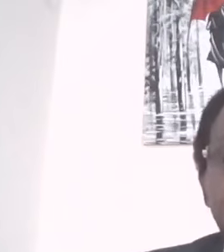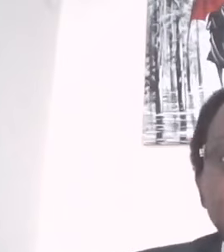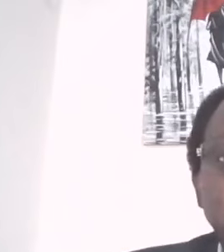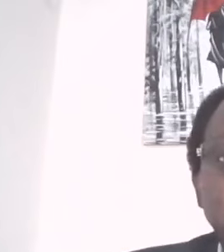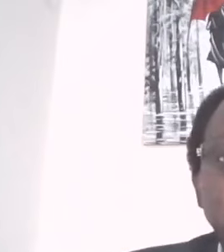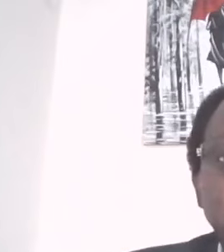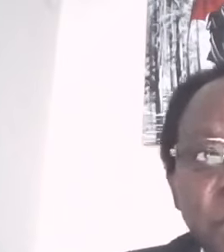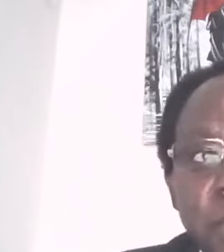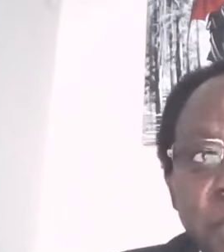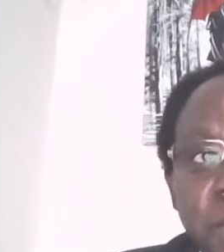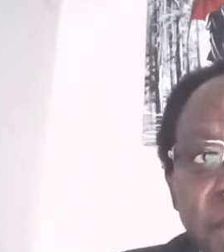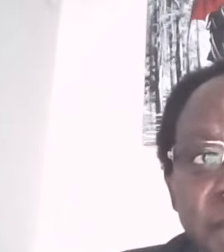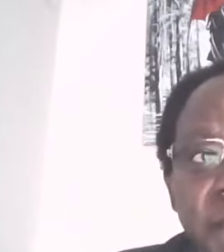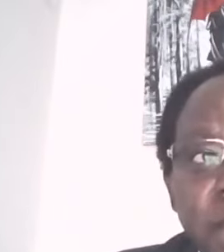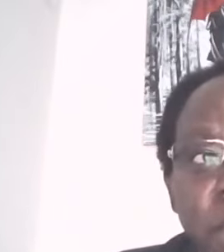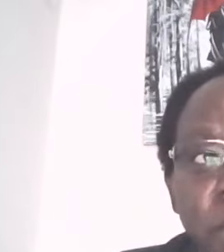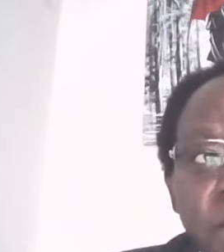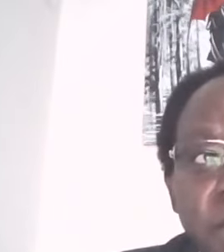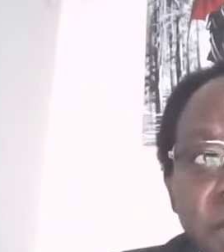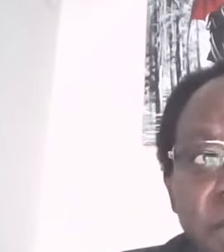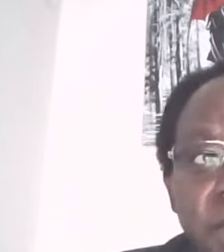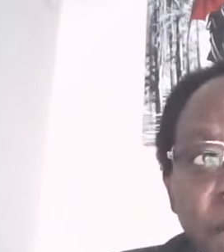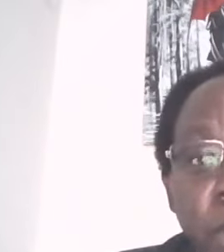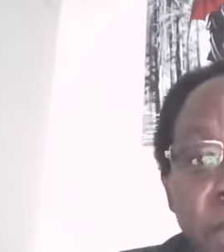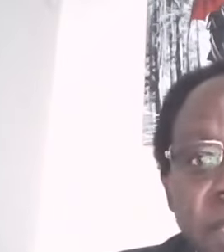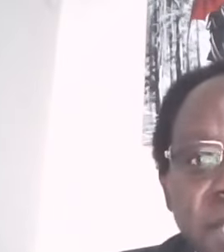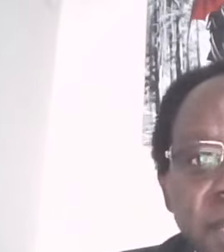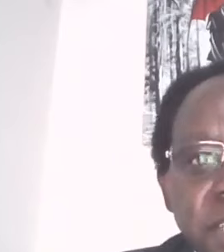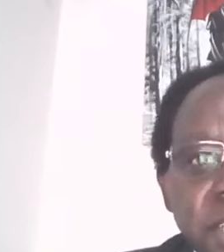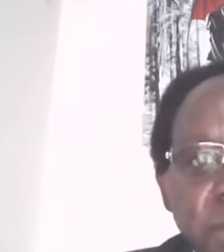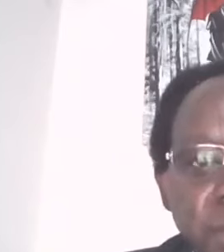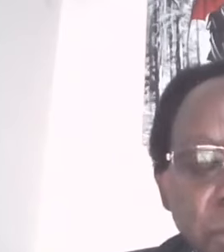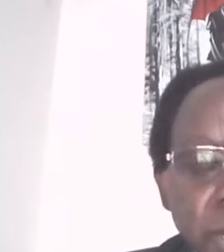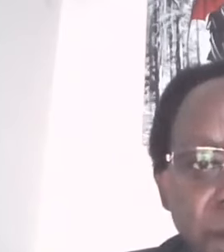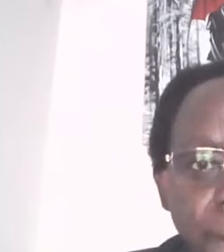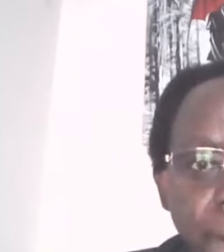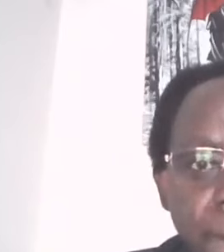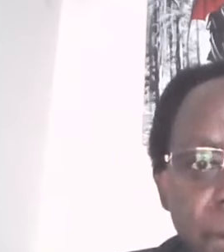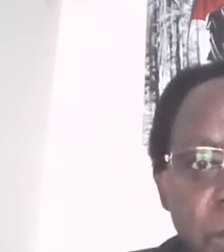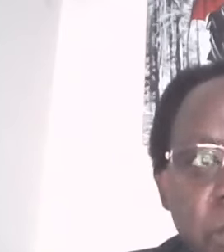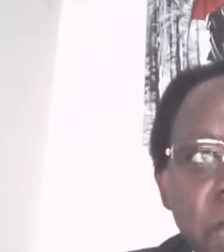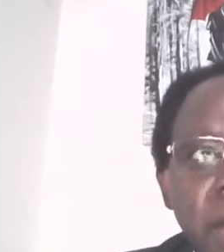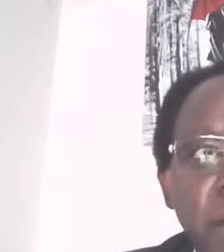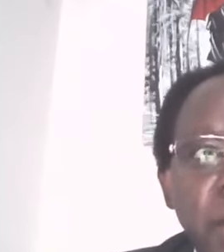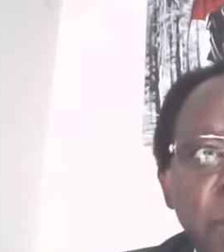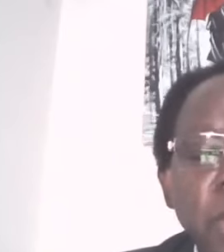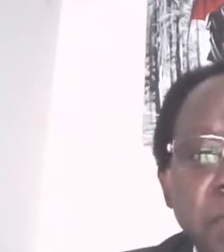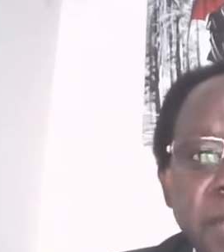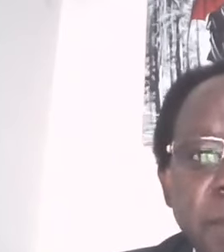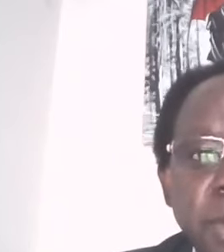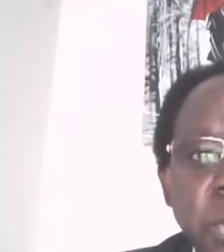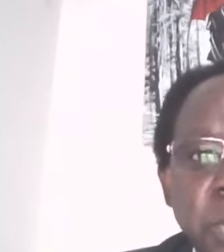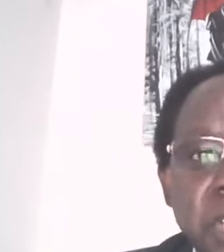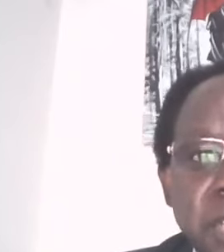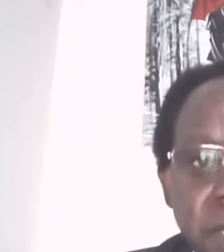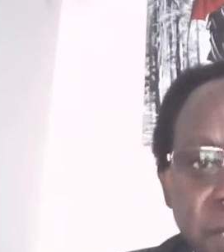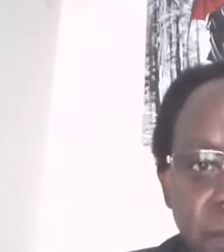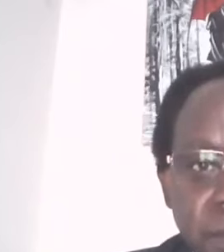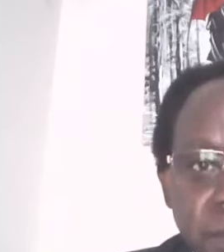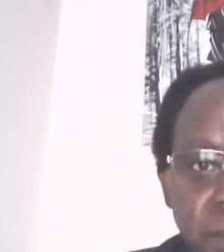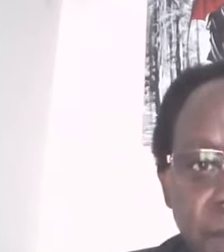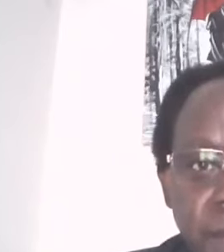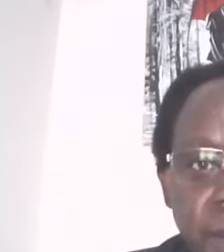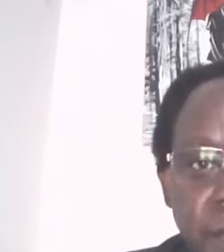There are times we are saying alcoholism is a disease of the brain. When you have somebody who is